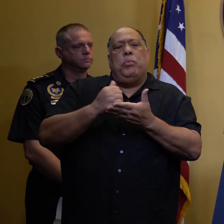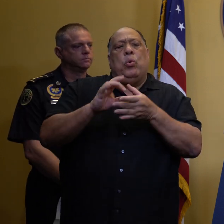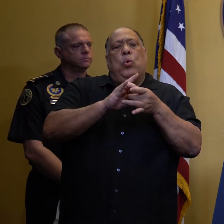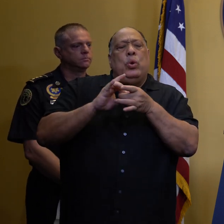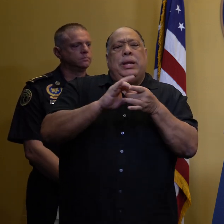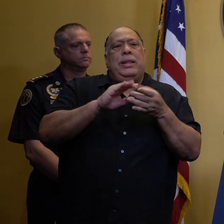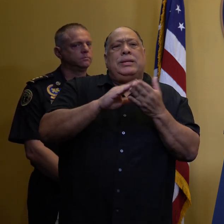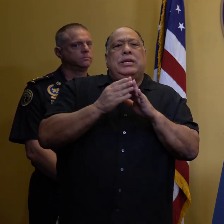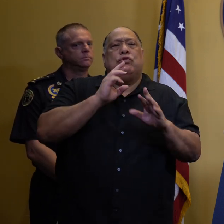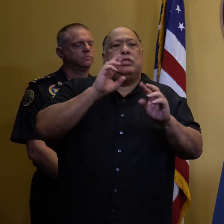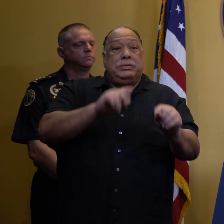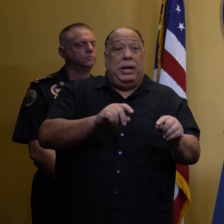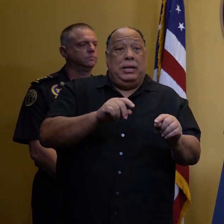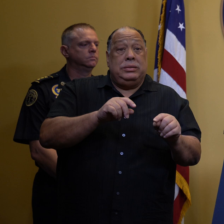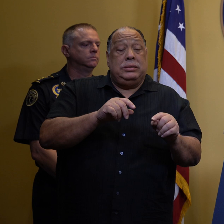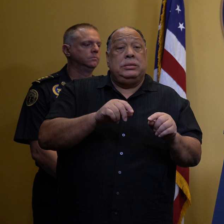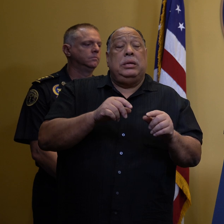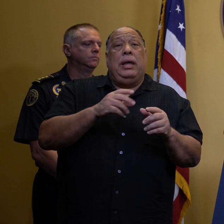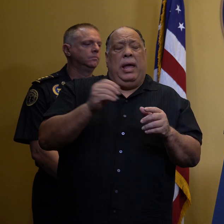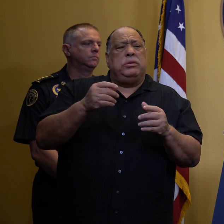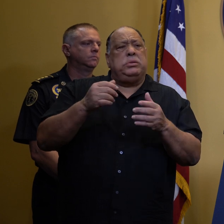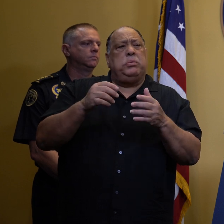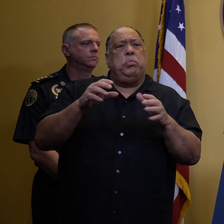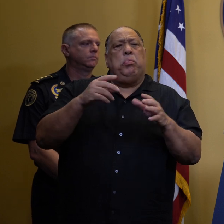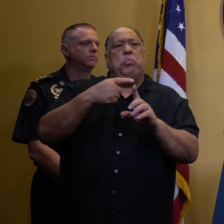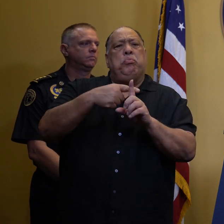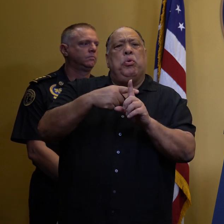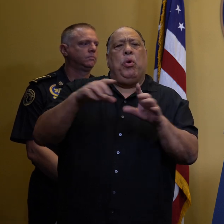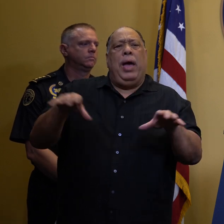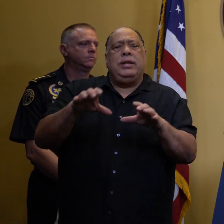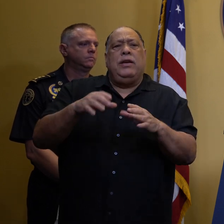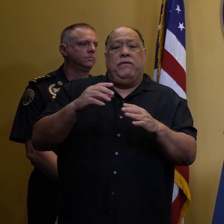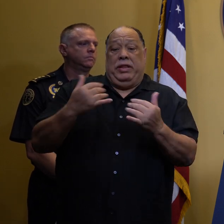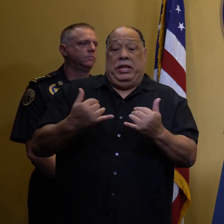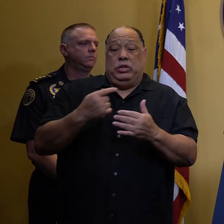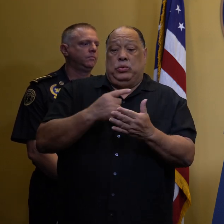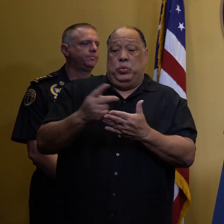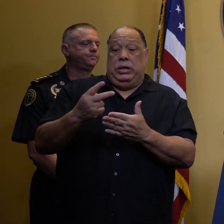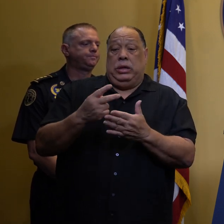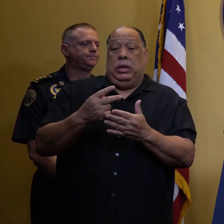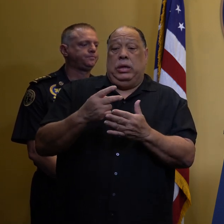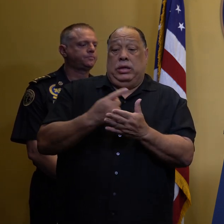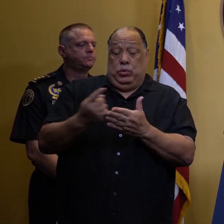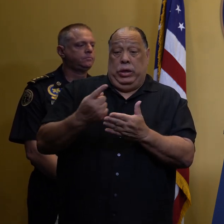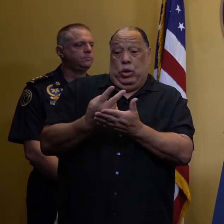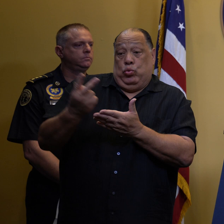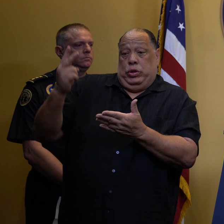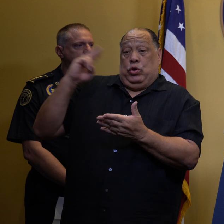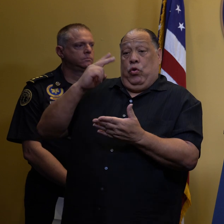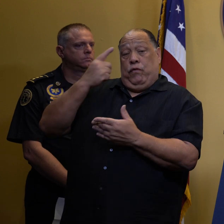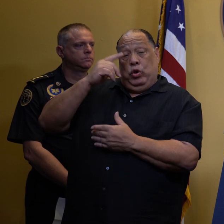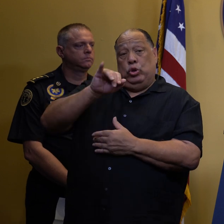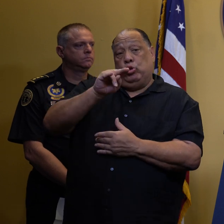response, and it's a proactive response in this effort for the upcoming week and 2 weeks ago for the Juneteenth